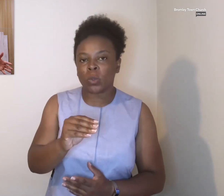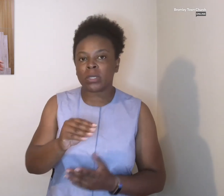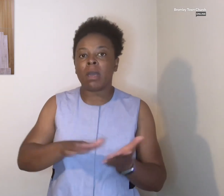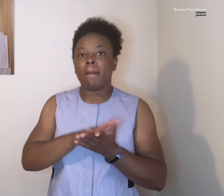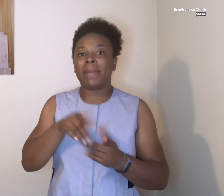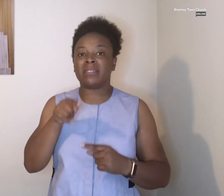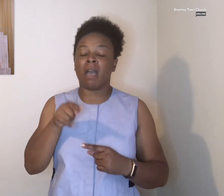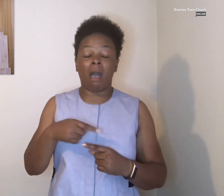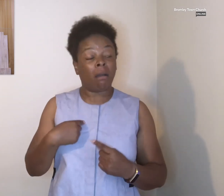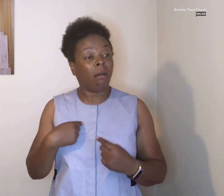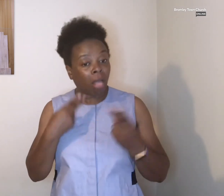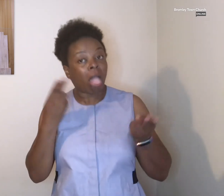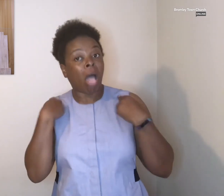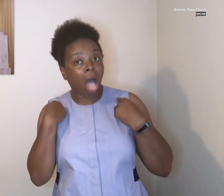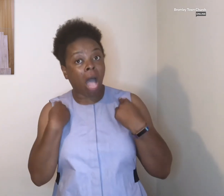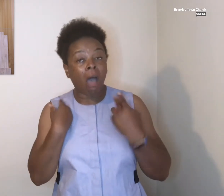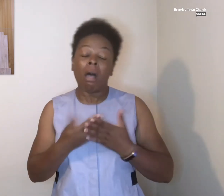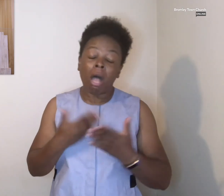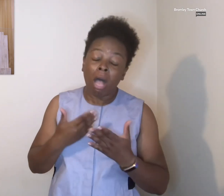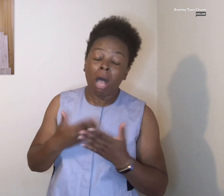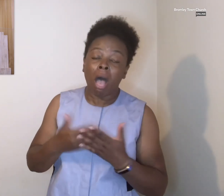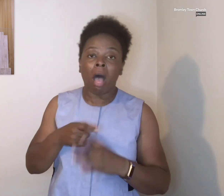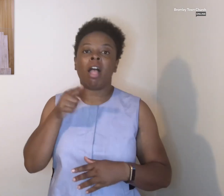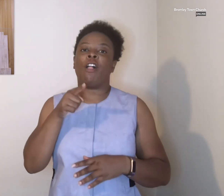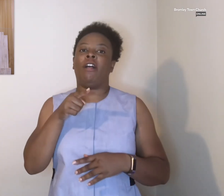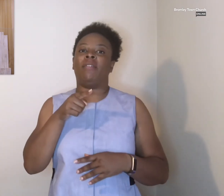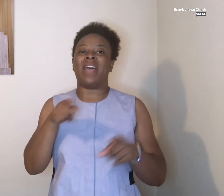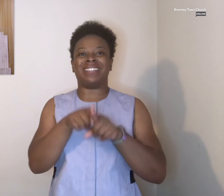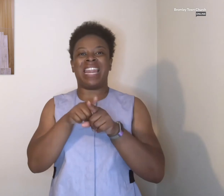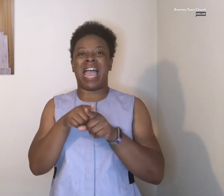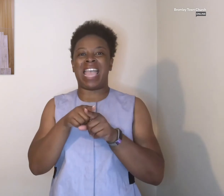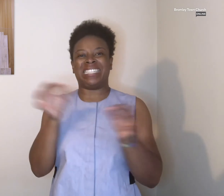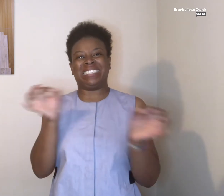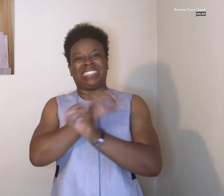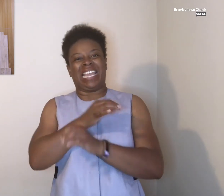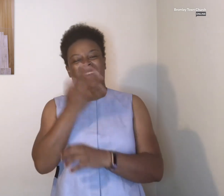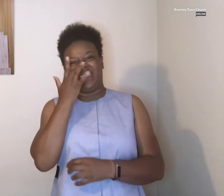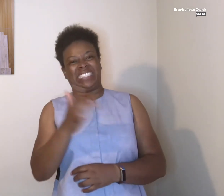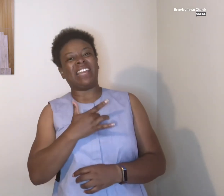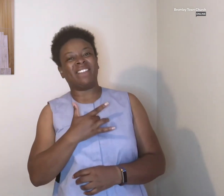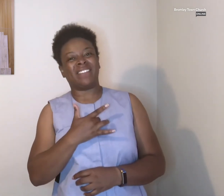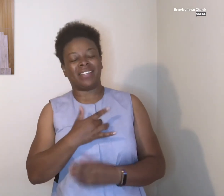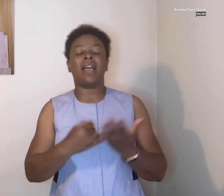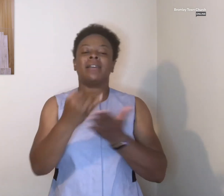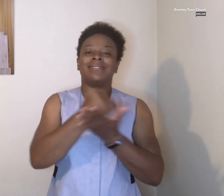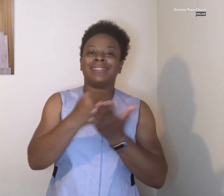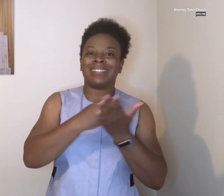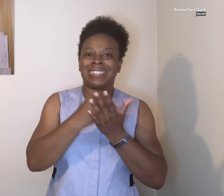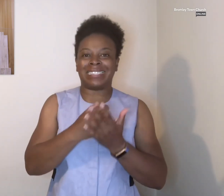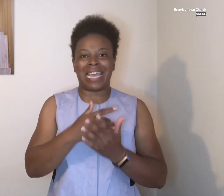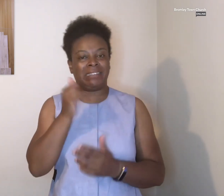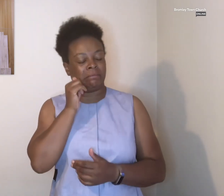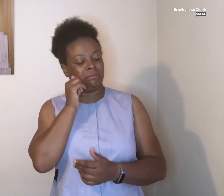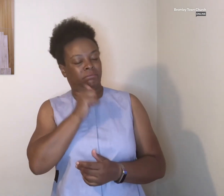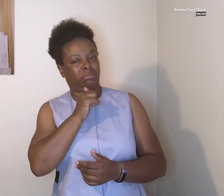go along with it. That is what deception is. And the very essence of sin is that it deceives you. It promises